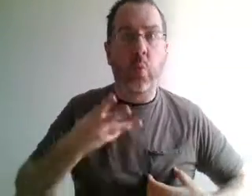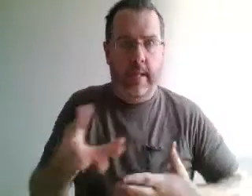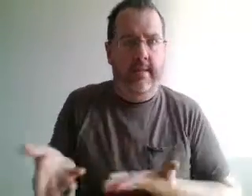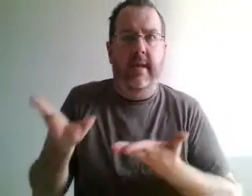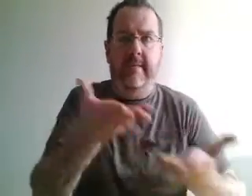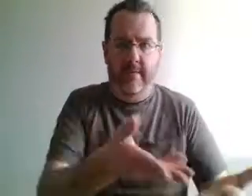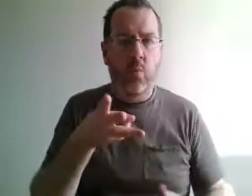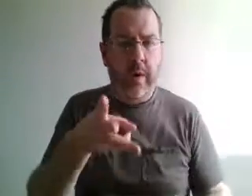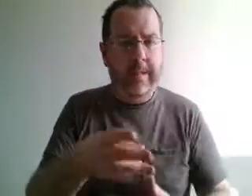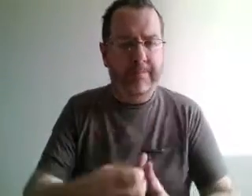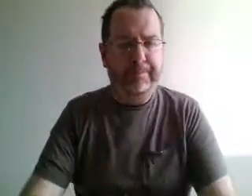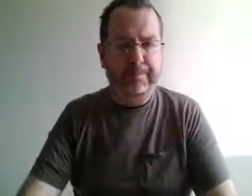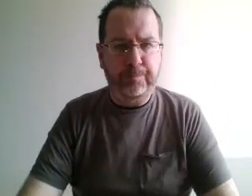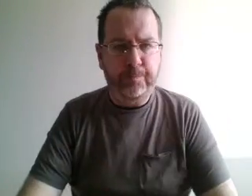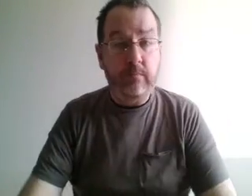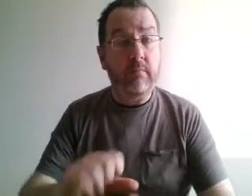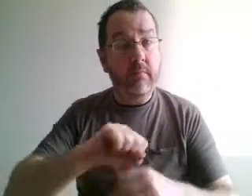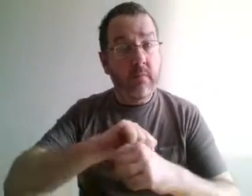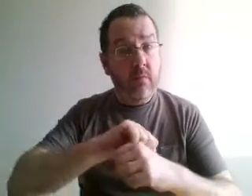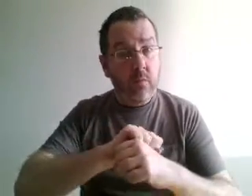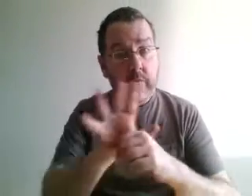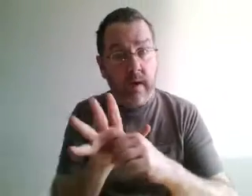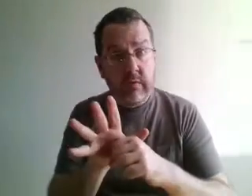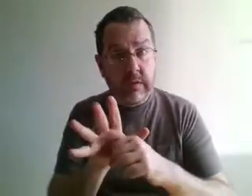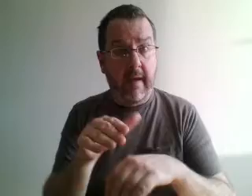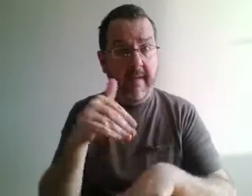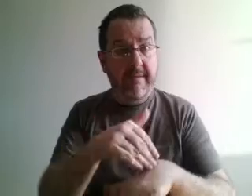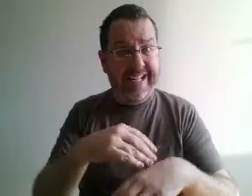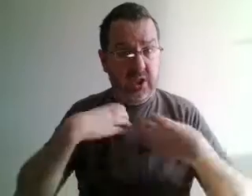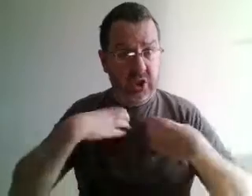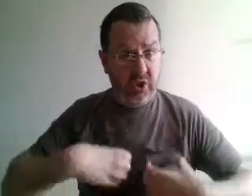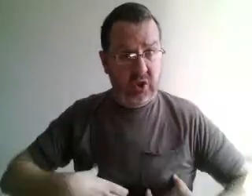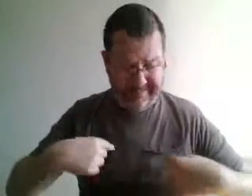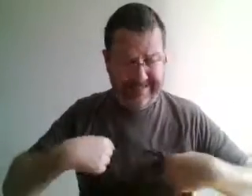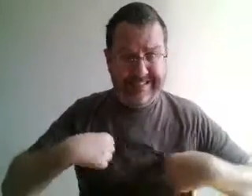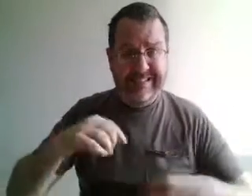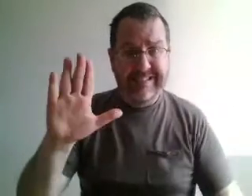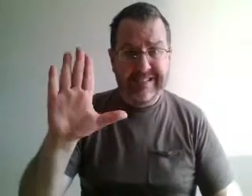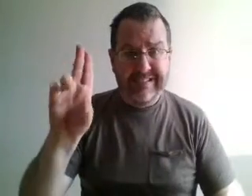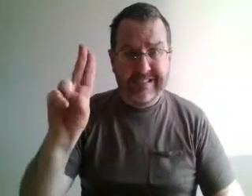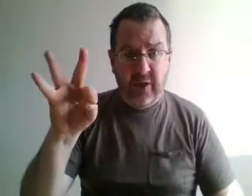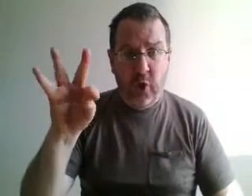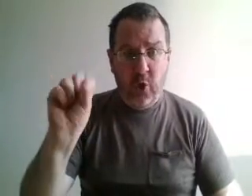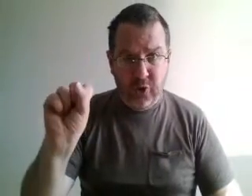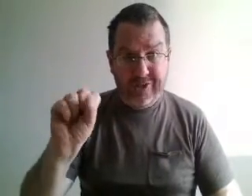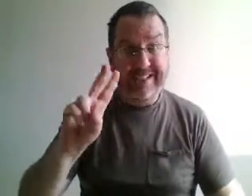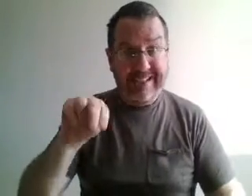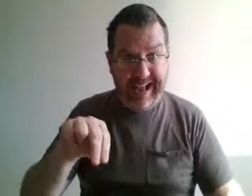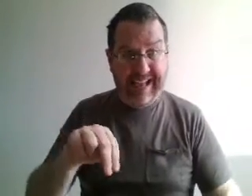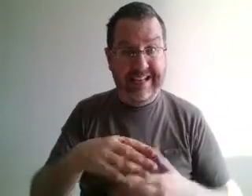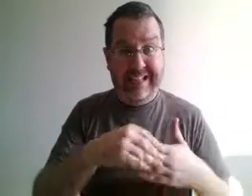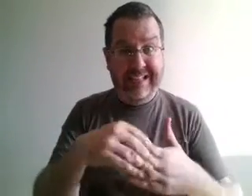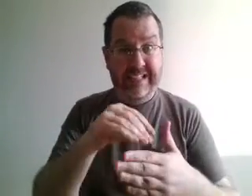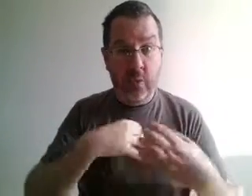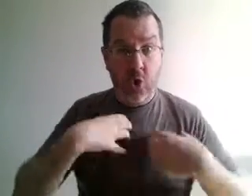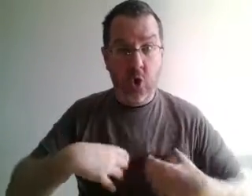virus particularly affects the lungs and can cause lung failure, and that's why you need that support.